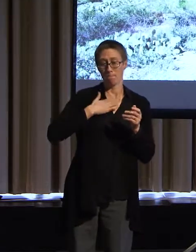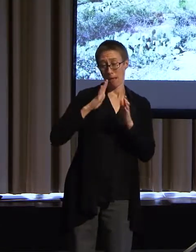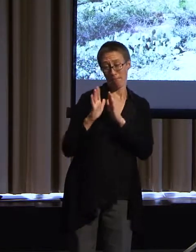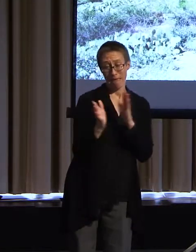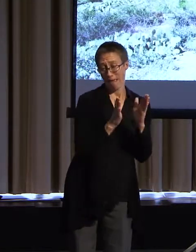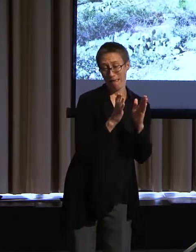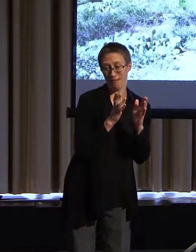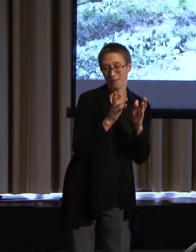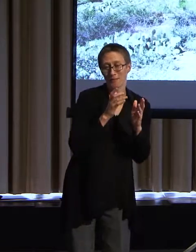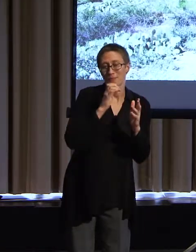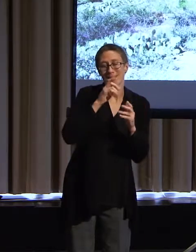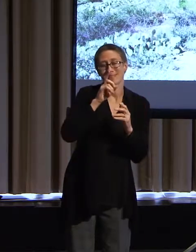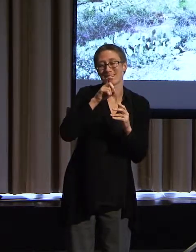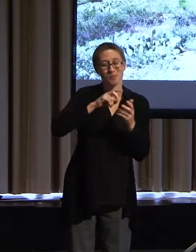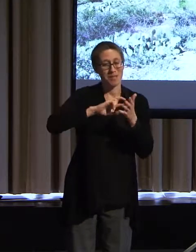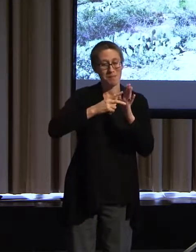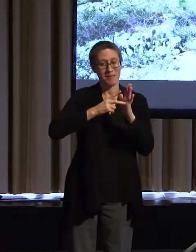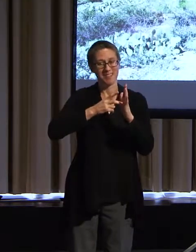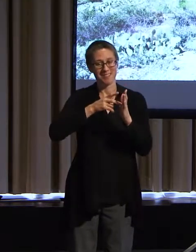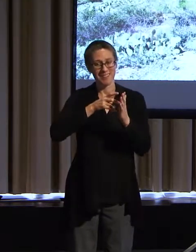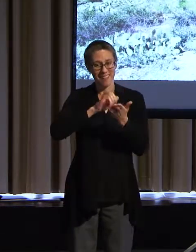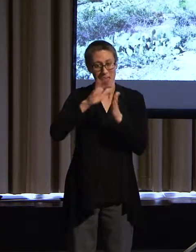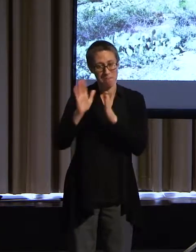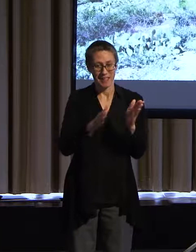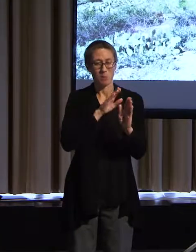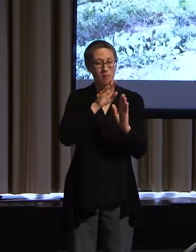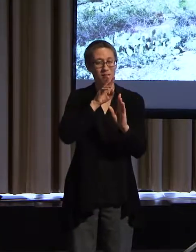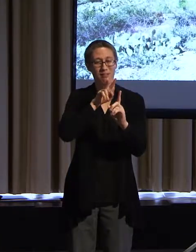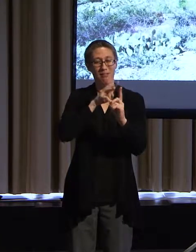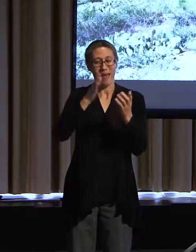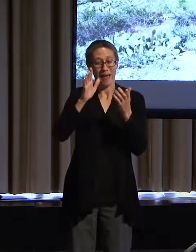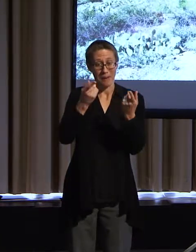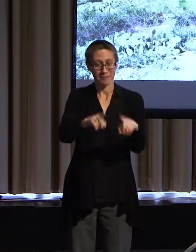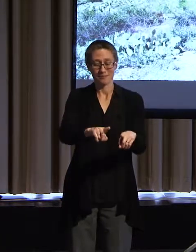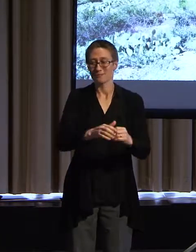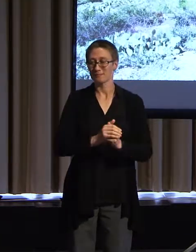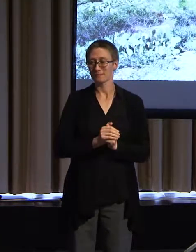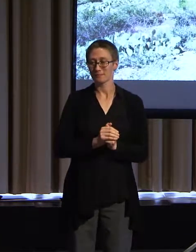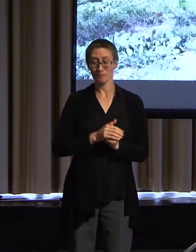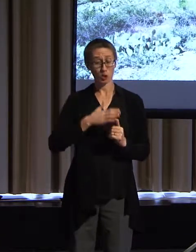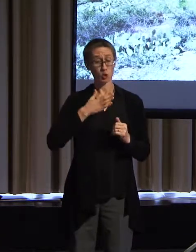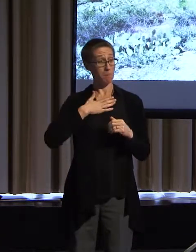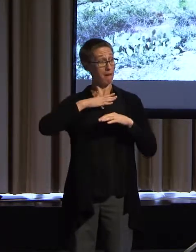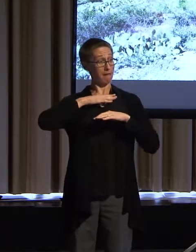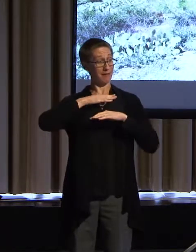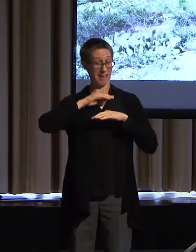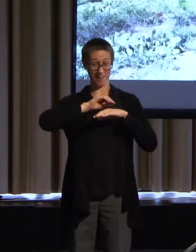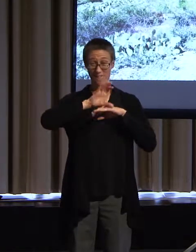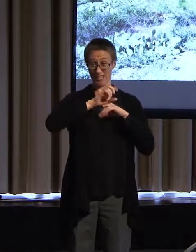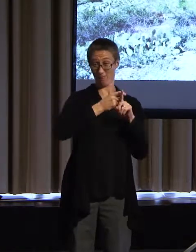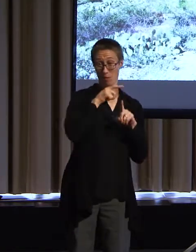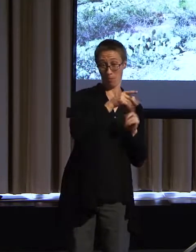in a body of contradictions, which means the advice that I just needed a schedule